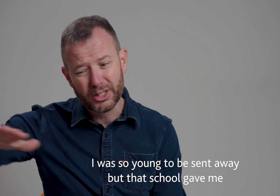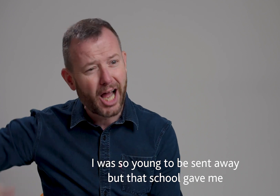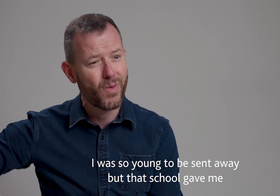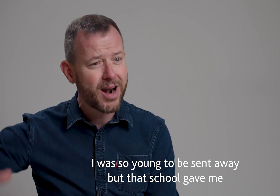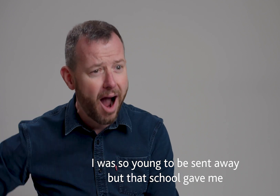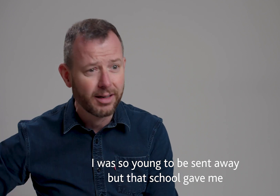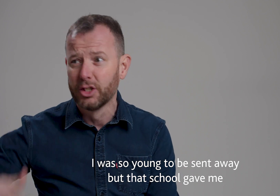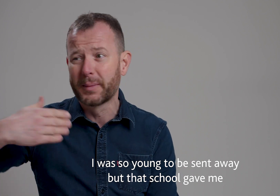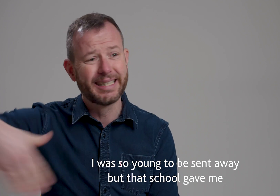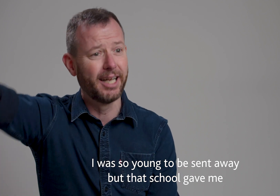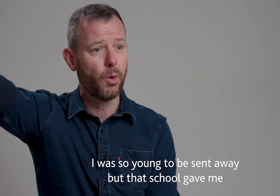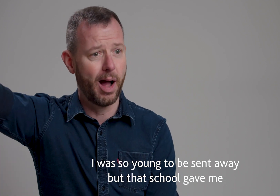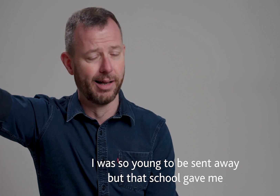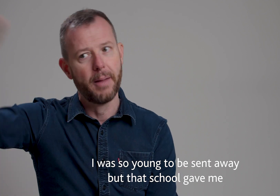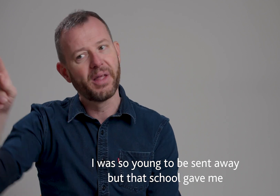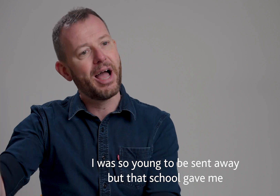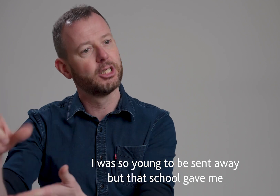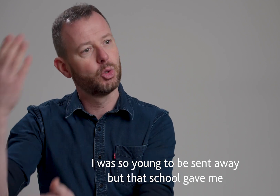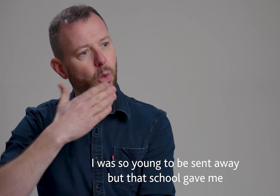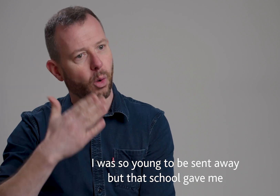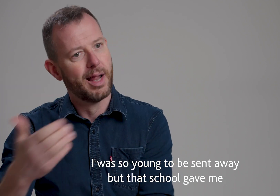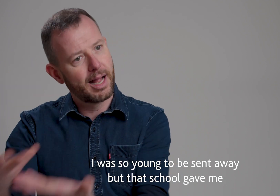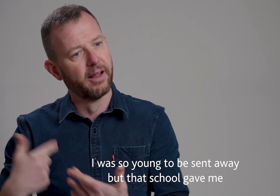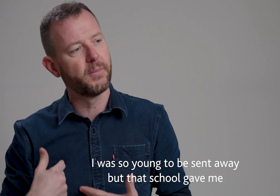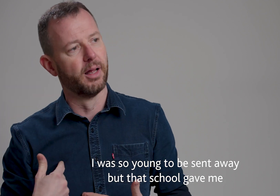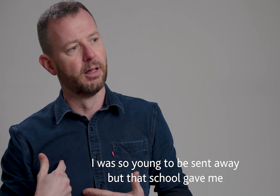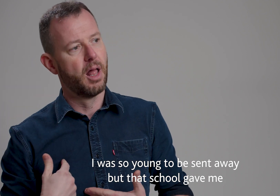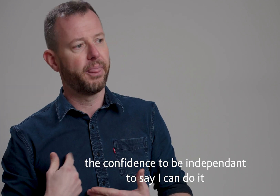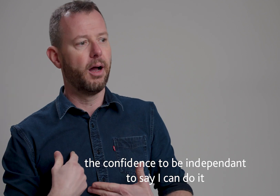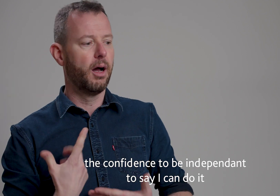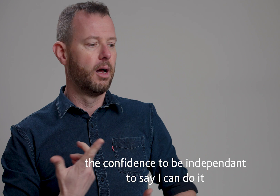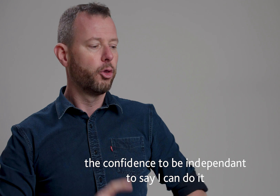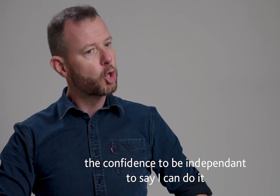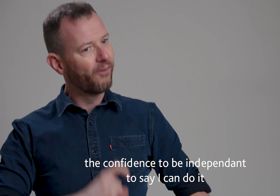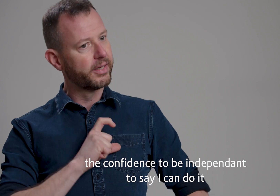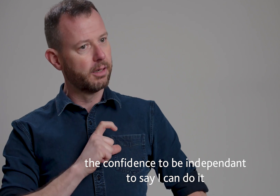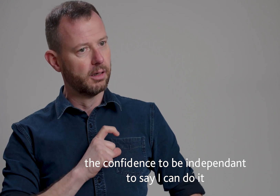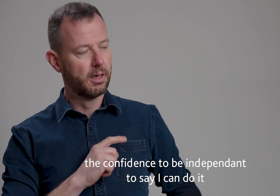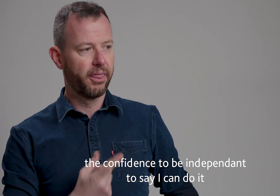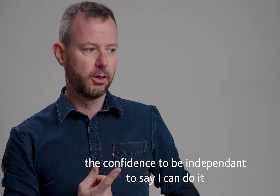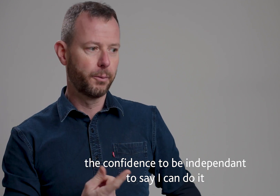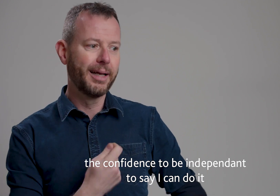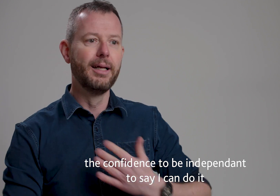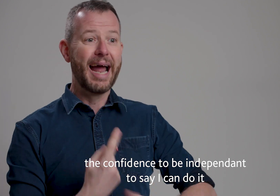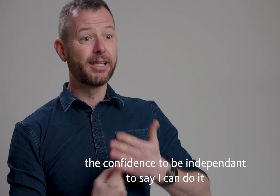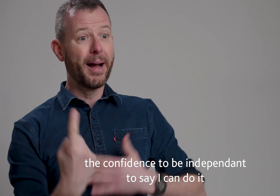so young, decentralized, disaster, diagnosed by the conservator, the